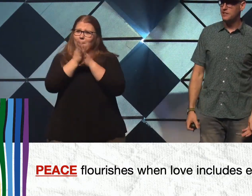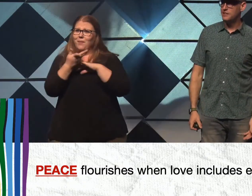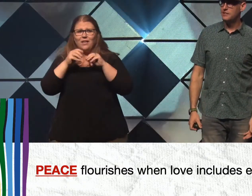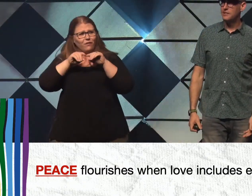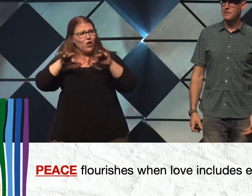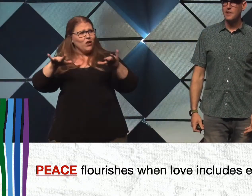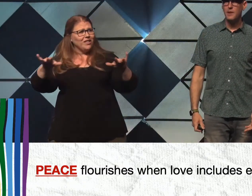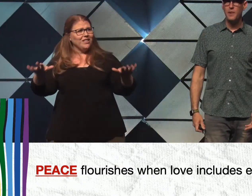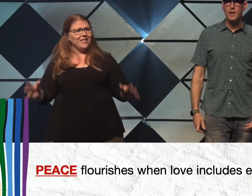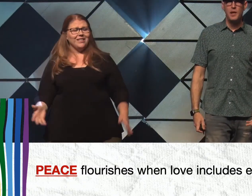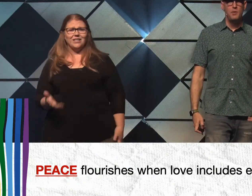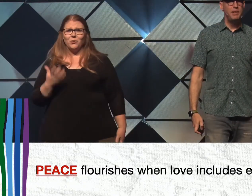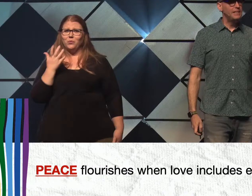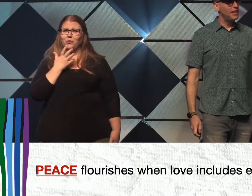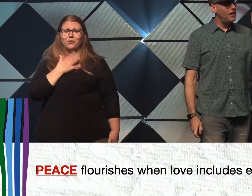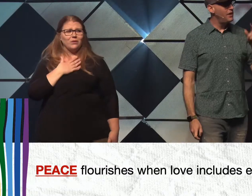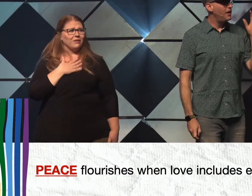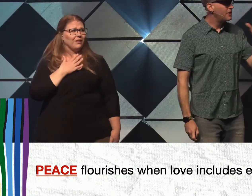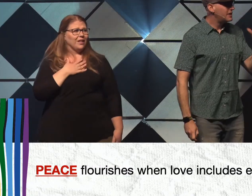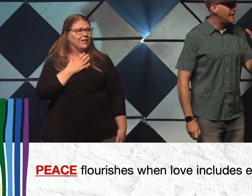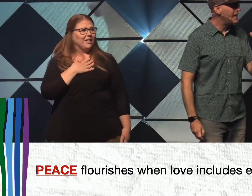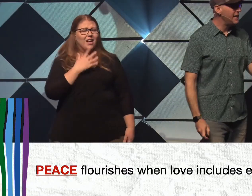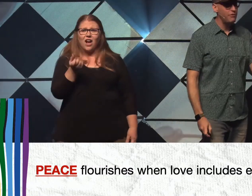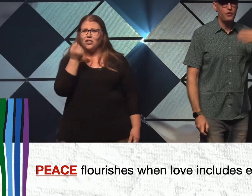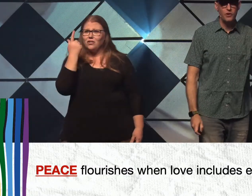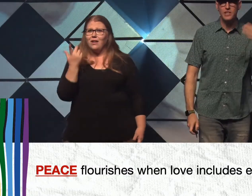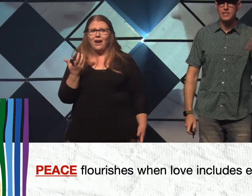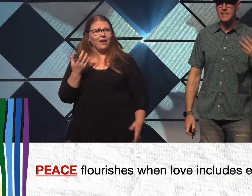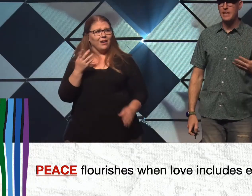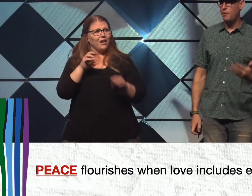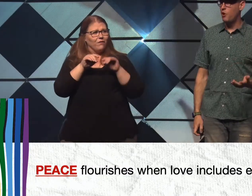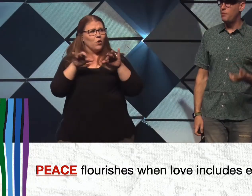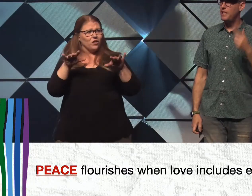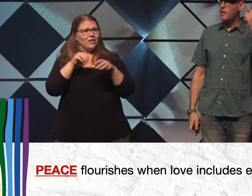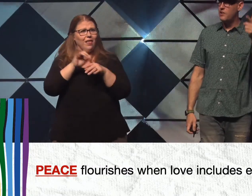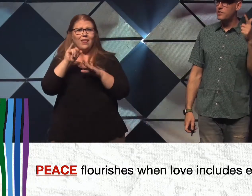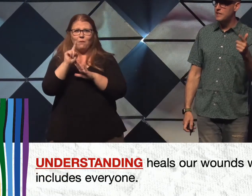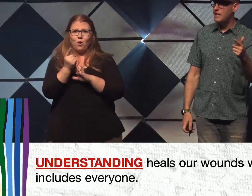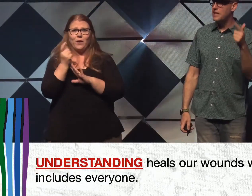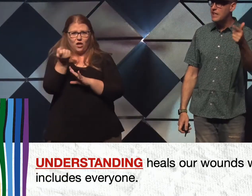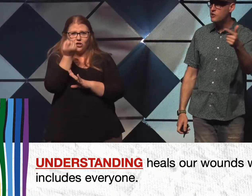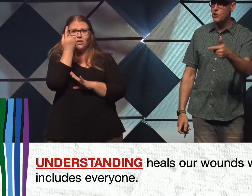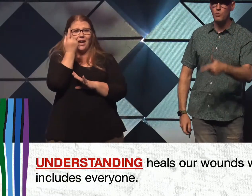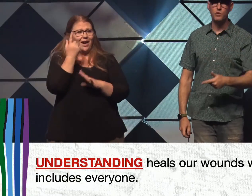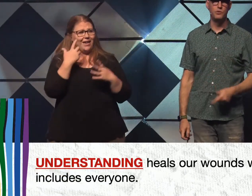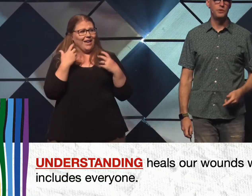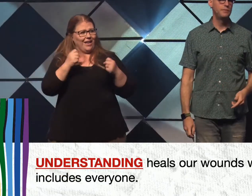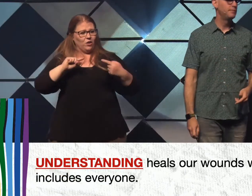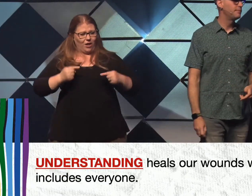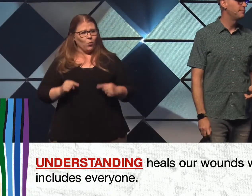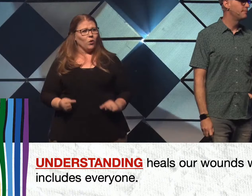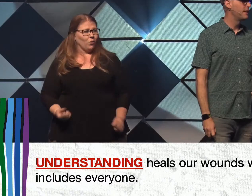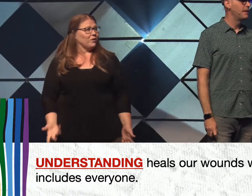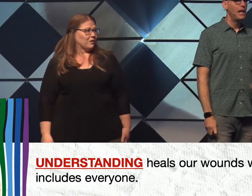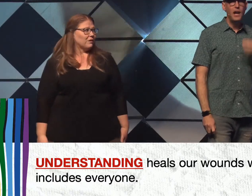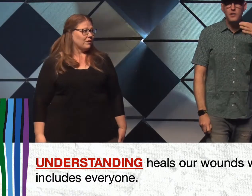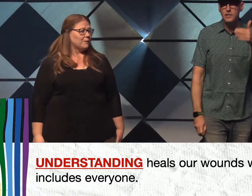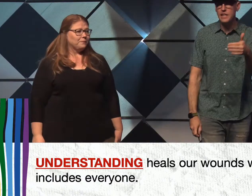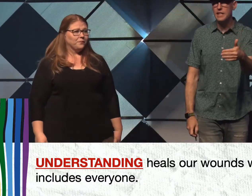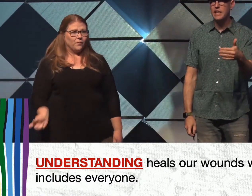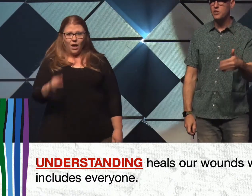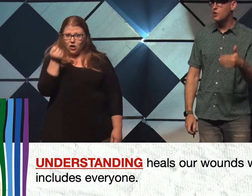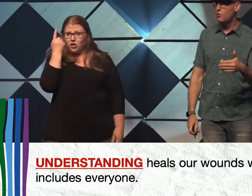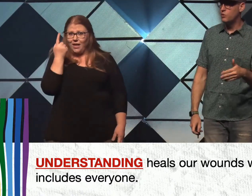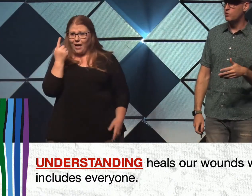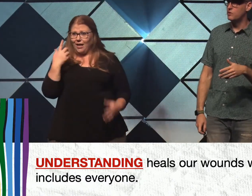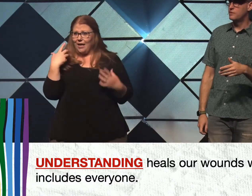flourishes. Because understanding flourishes in that moment, and understanding heals our wounds.